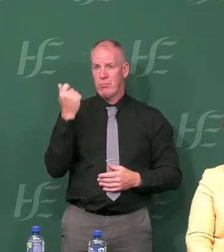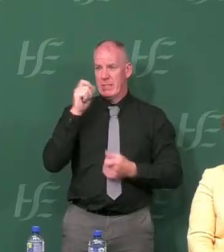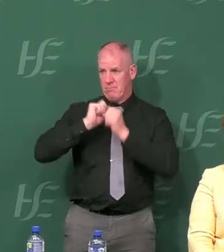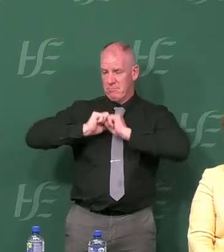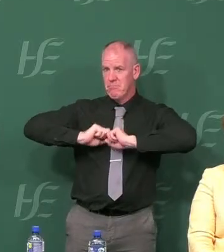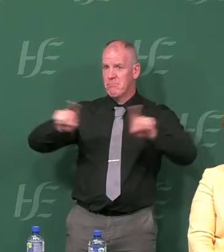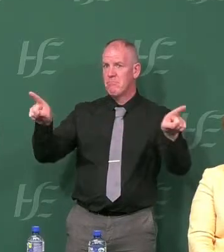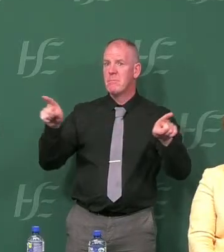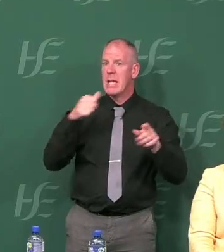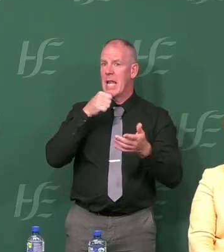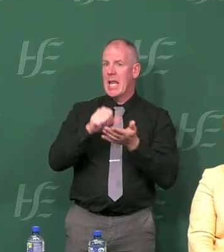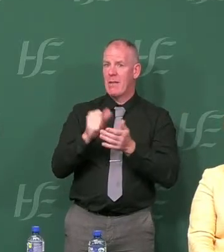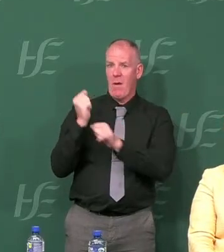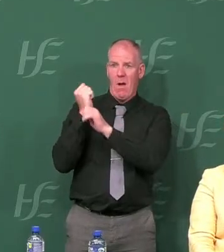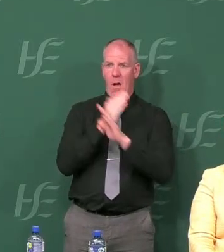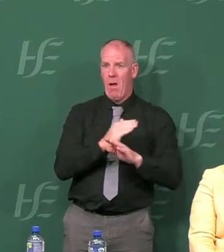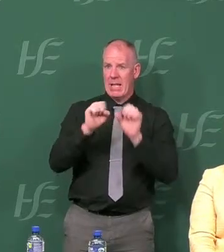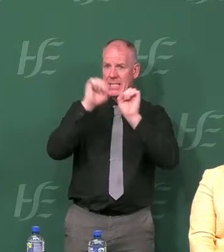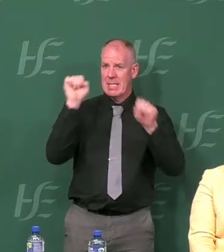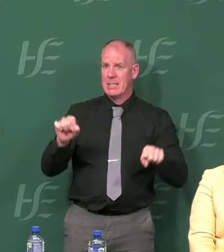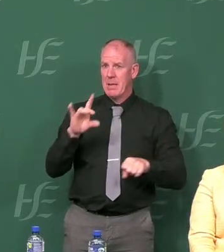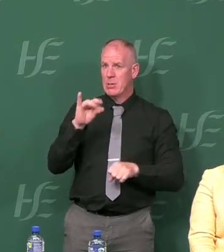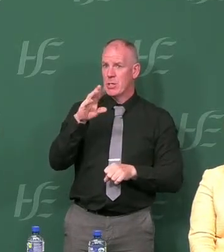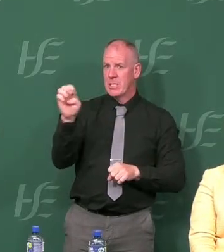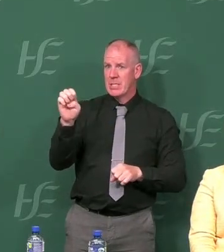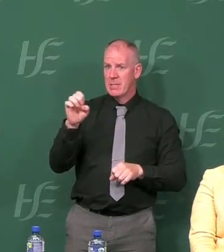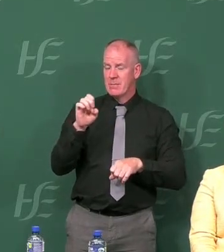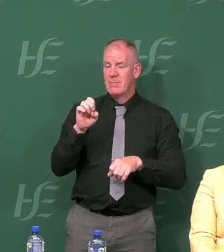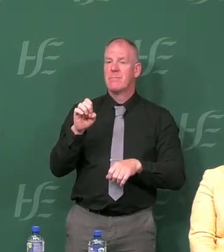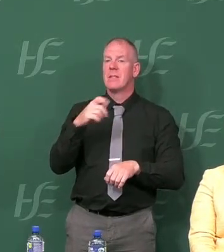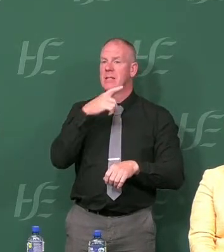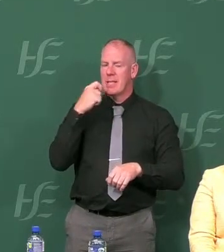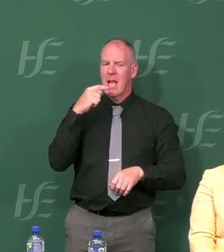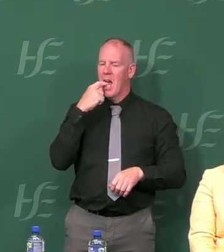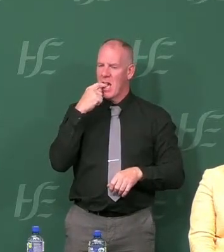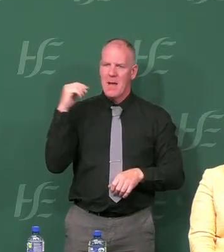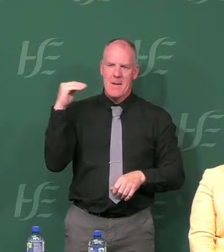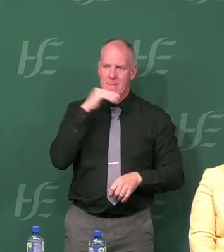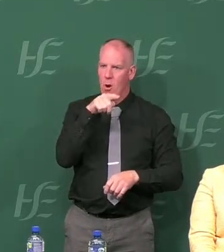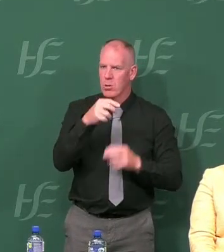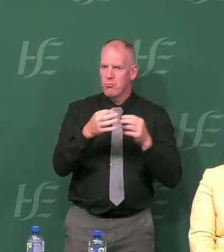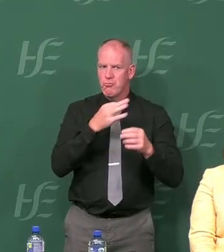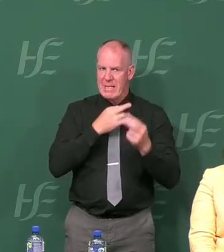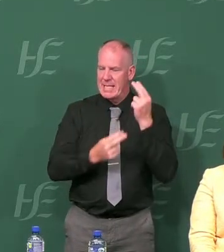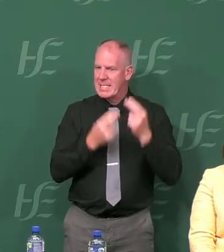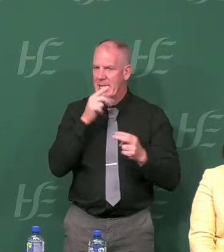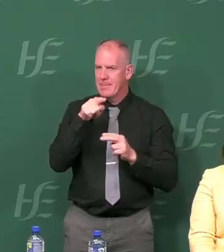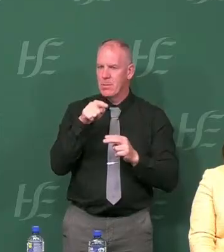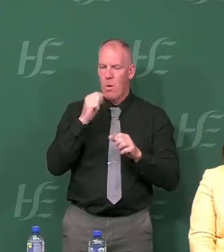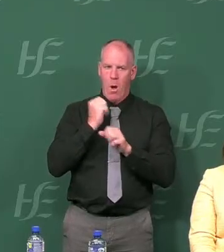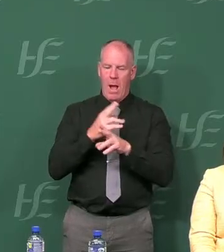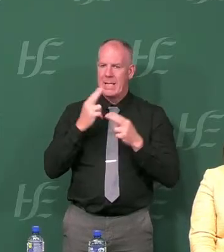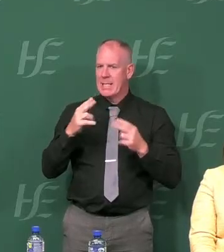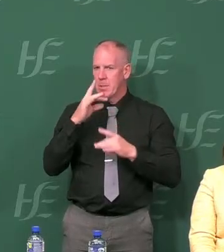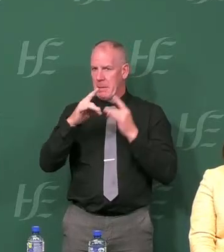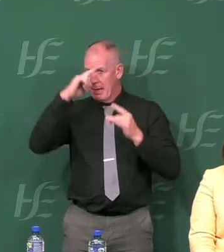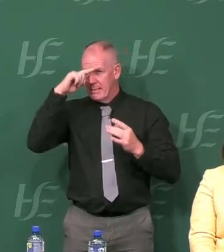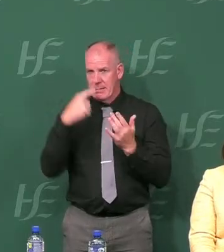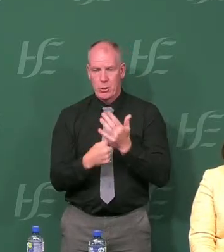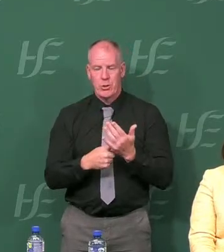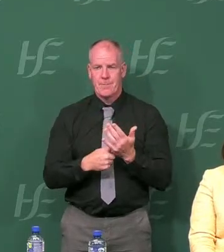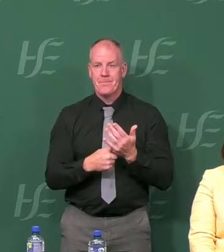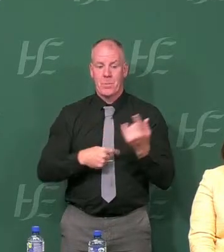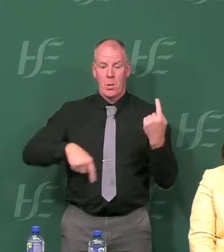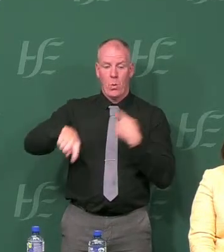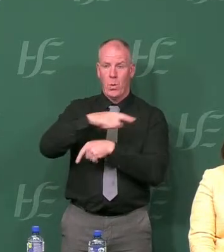a notice out to the whole system to say that this is important, but he needs to look at it and make those assessments. So